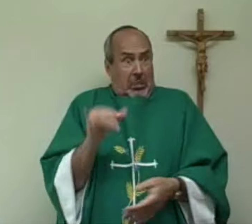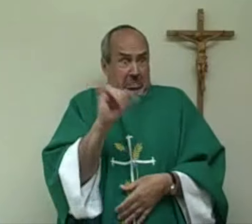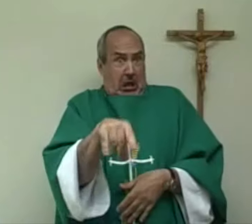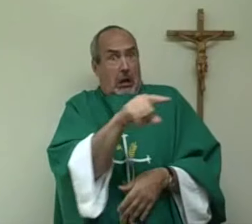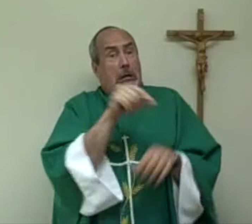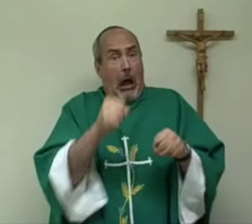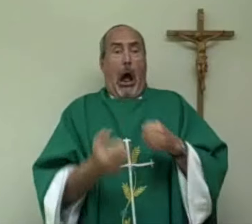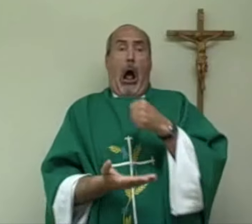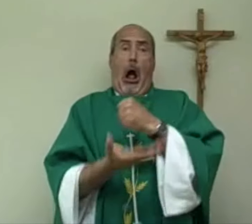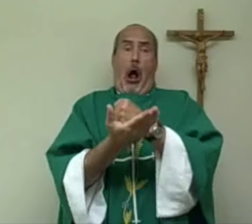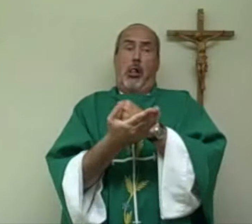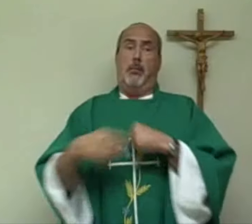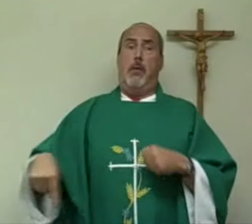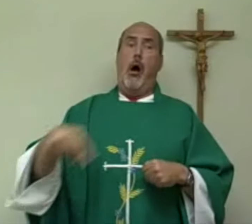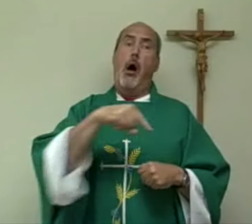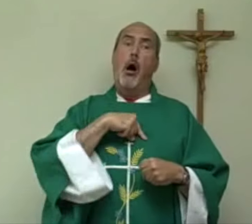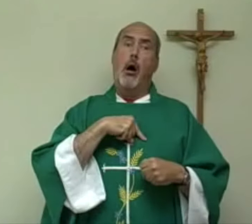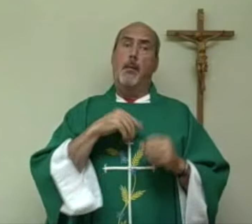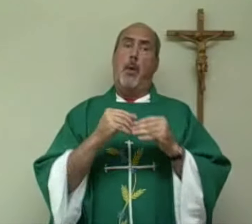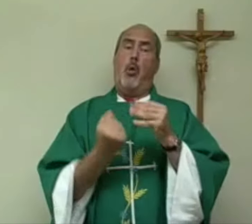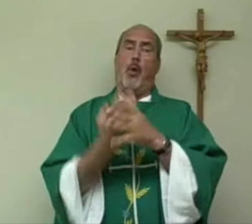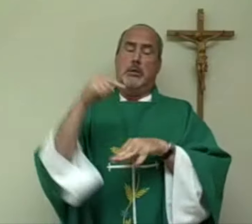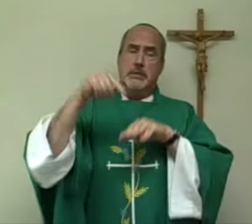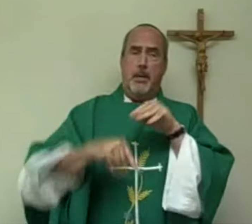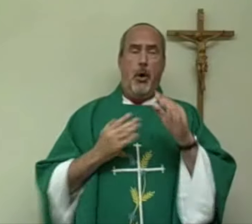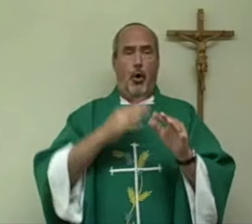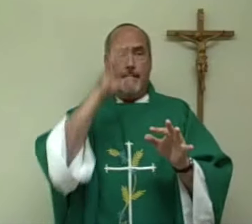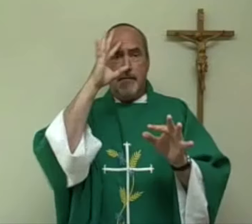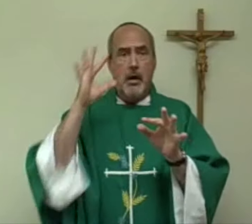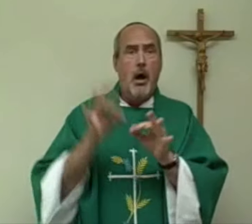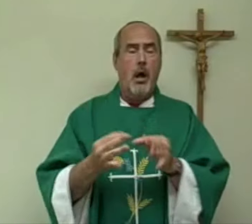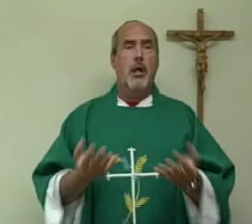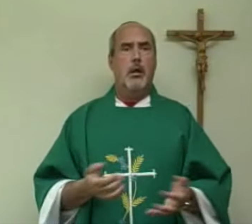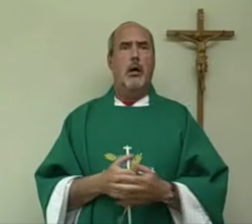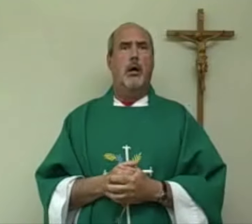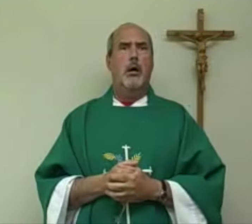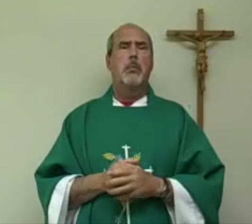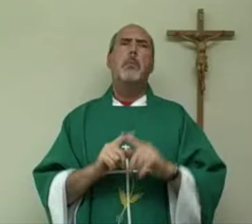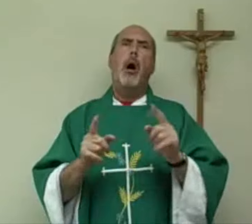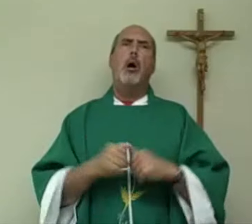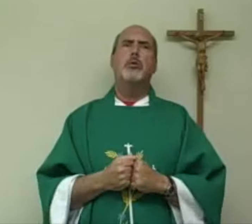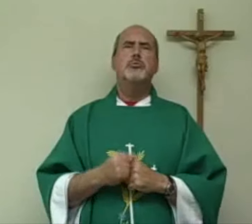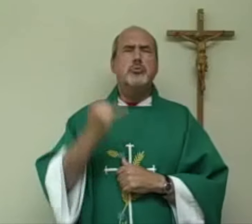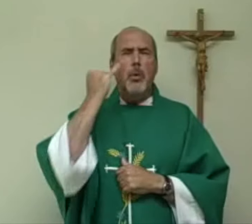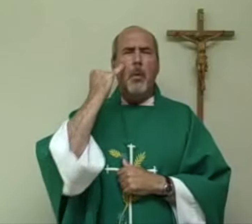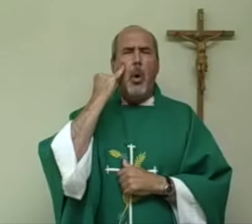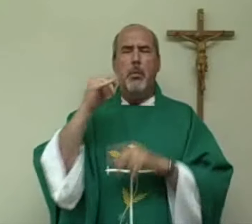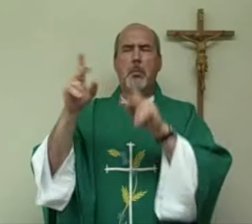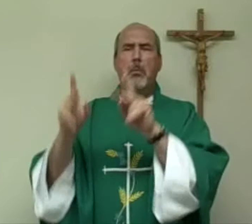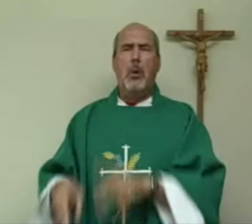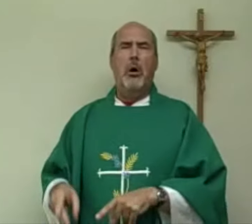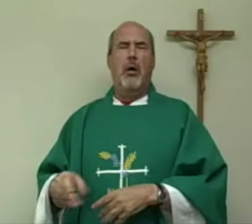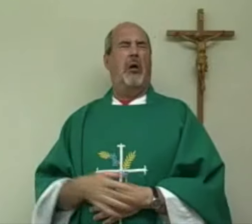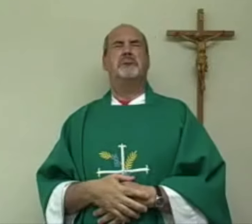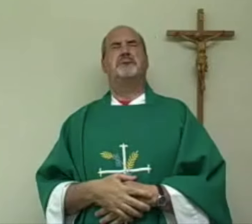believe and accept that appearance as valid and real, but it can help us understand and grow our faith much more deeply.